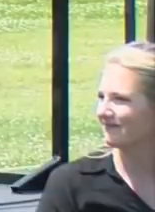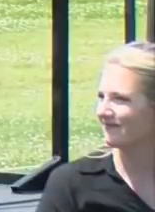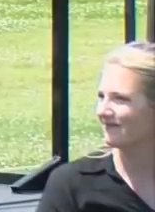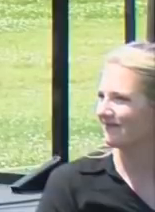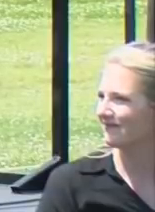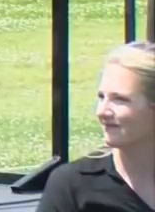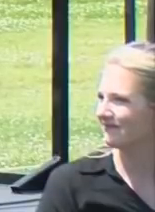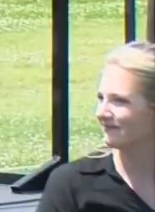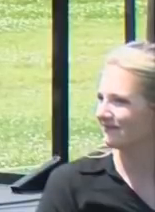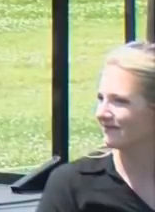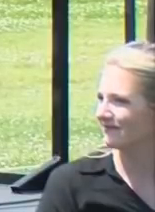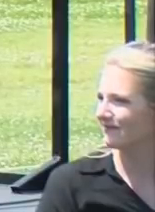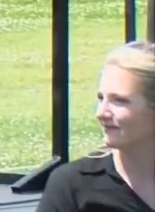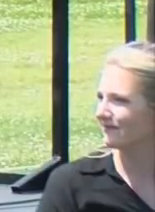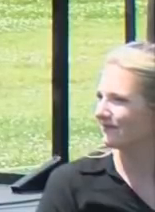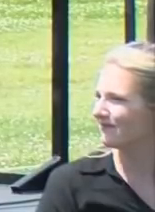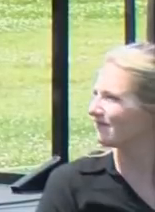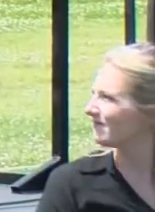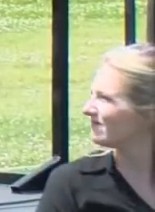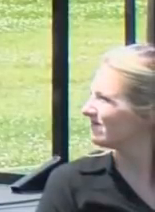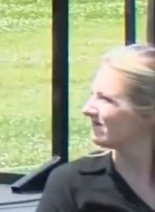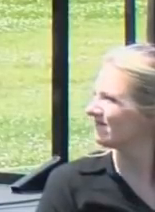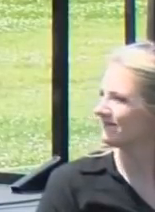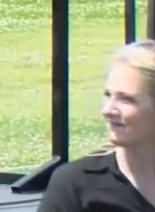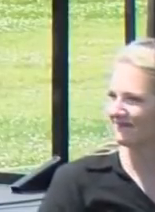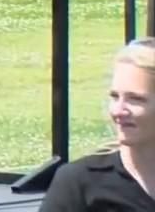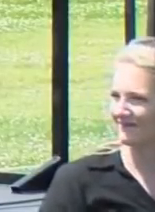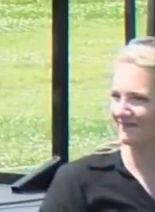Andrew Giaffretti.